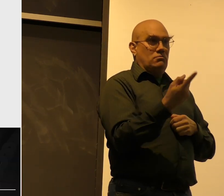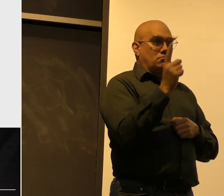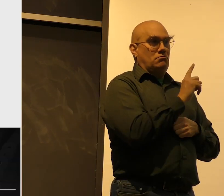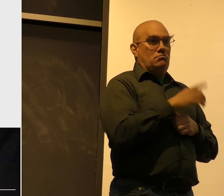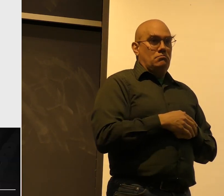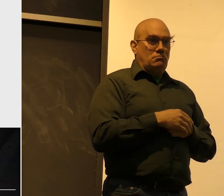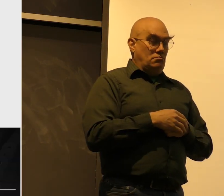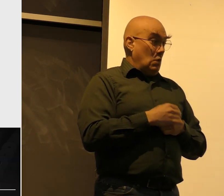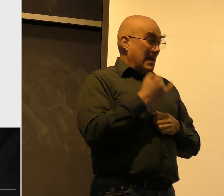of the stage.